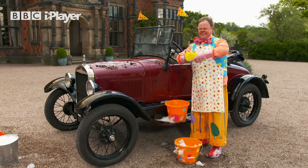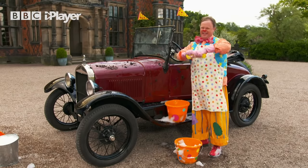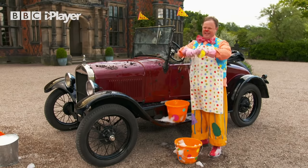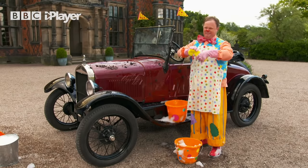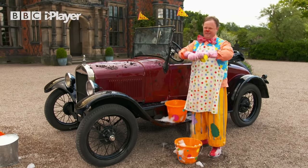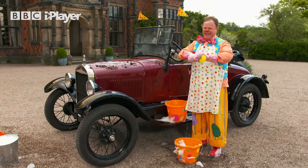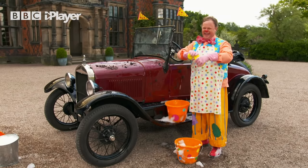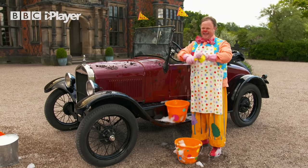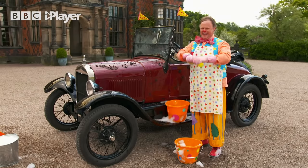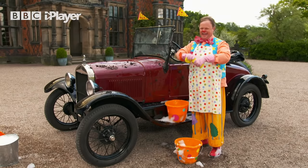silly me